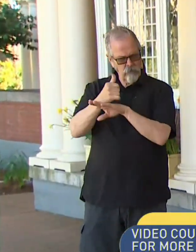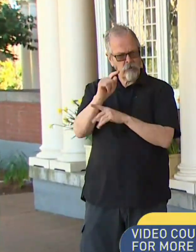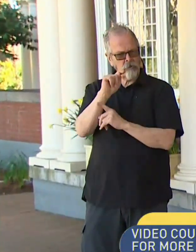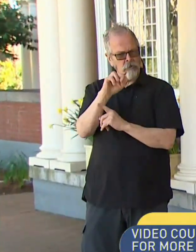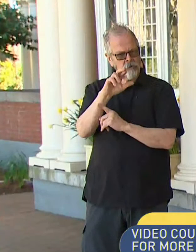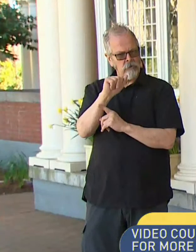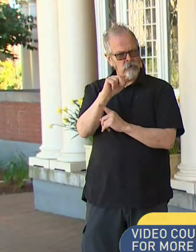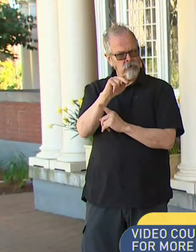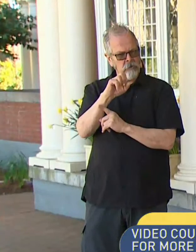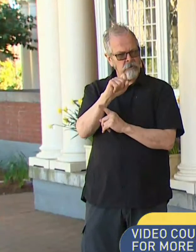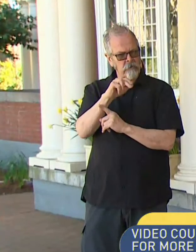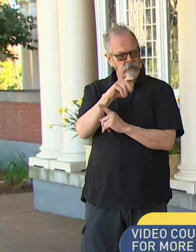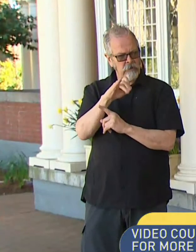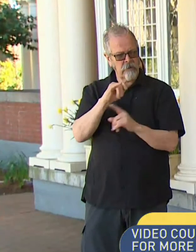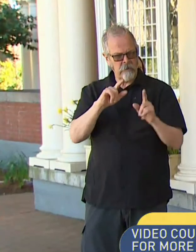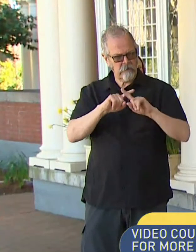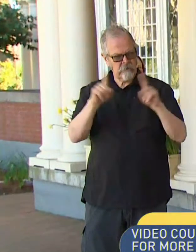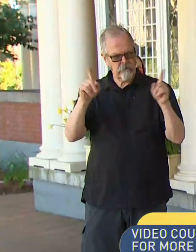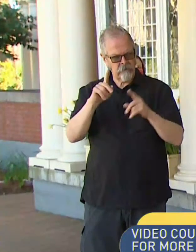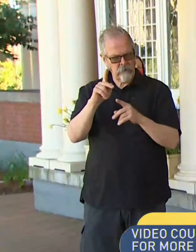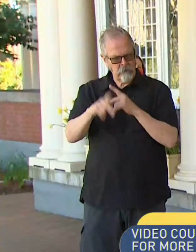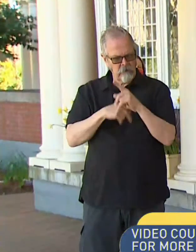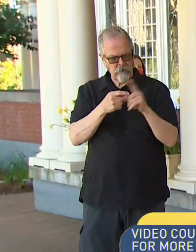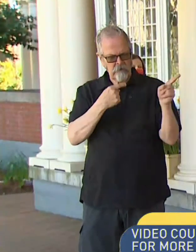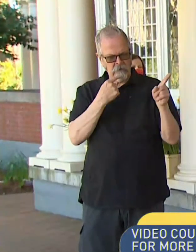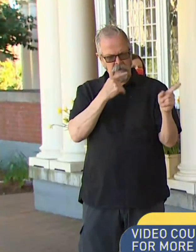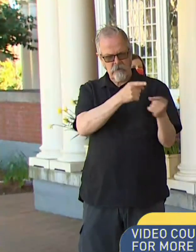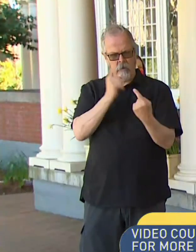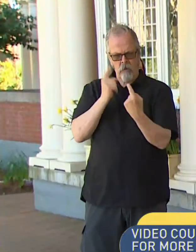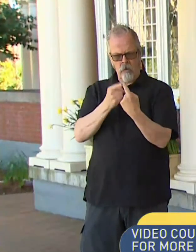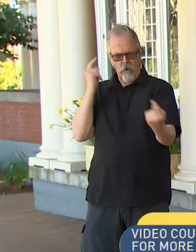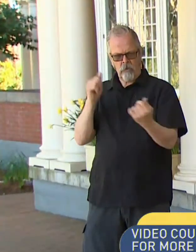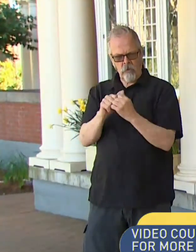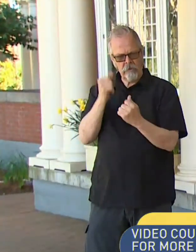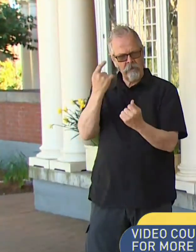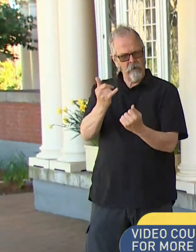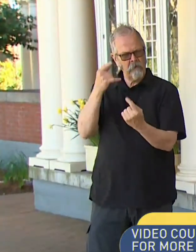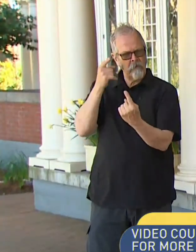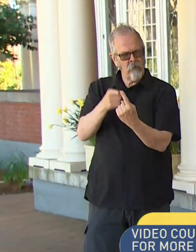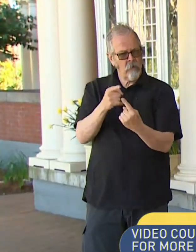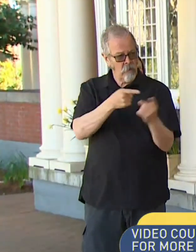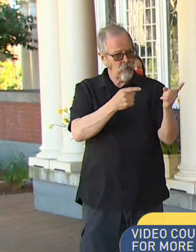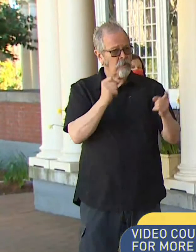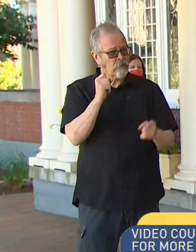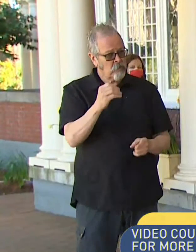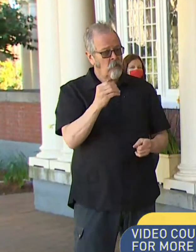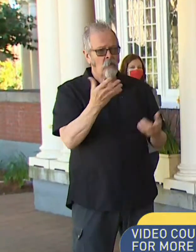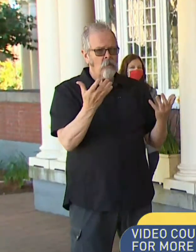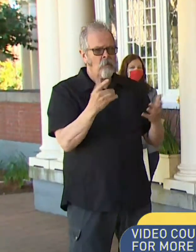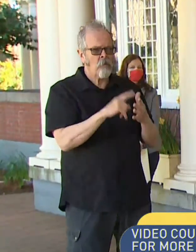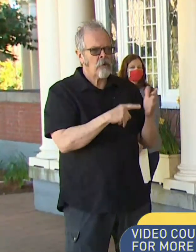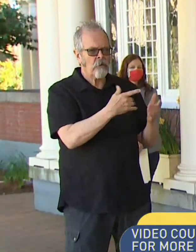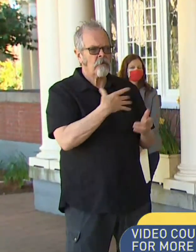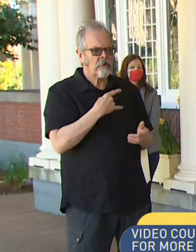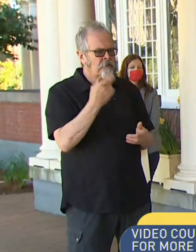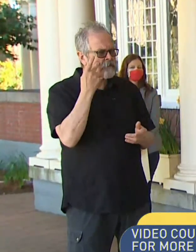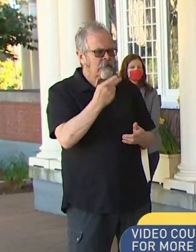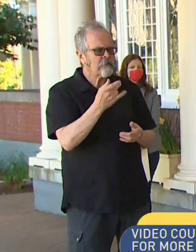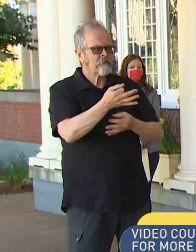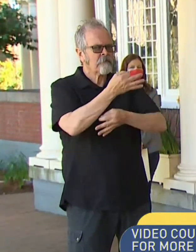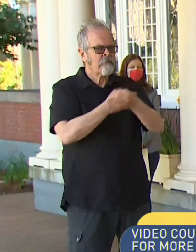you saying you oppose that specificity? And if so, what would you like to see instead? I don't think